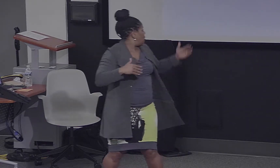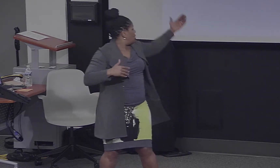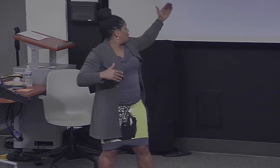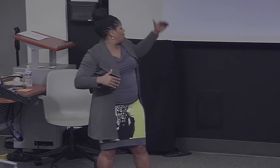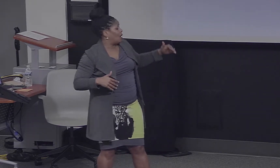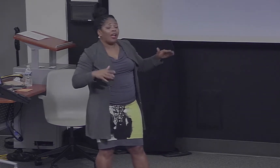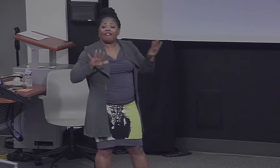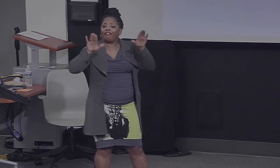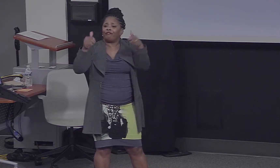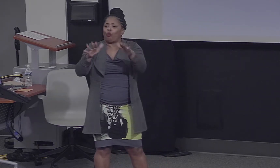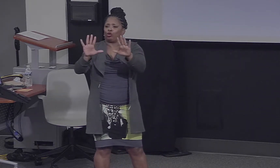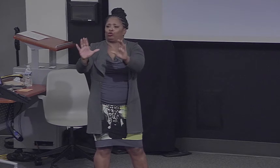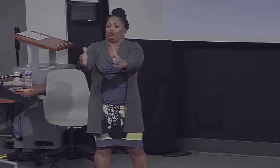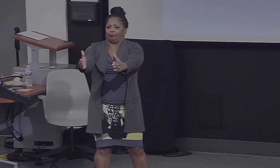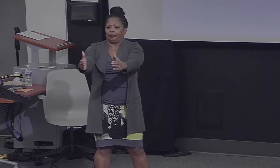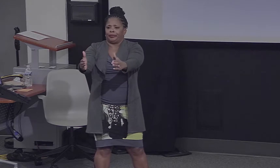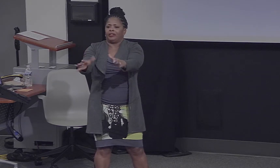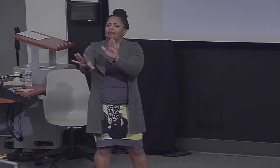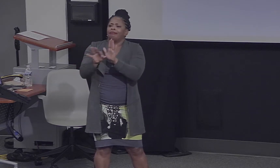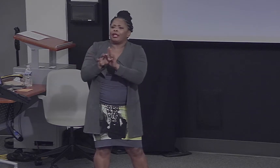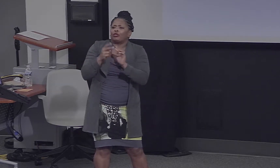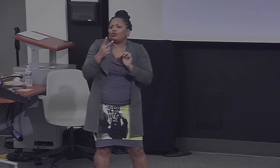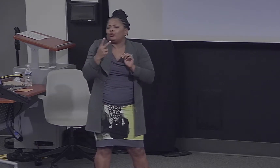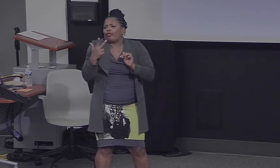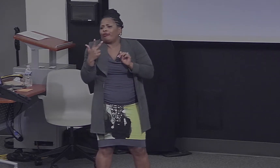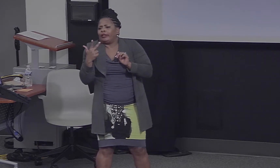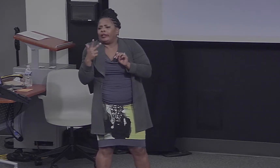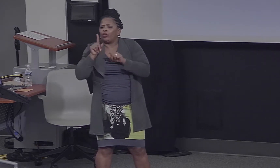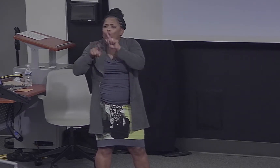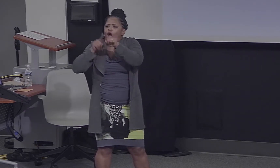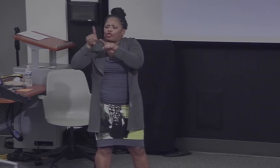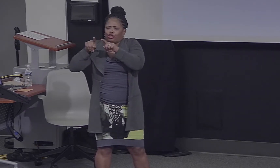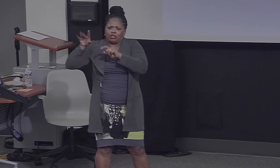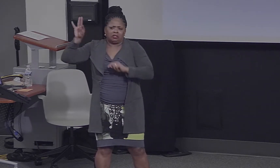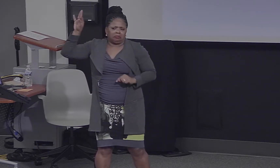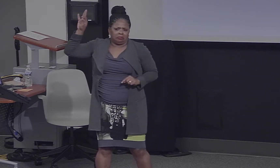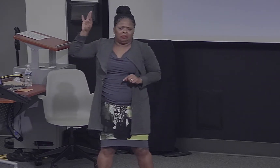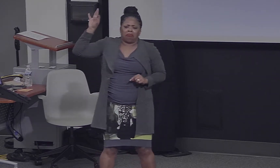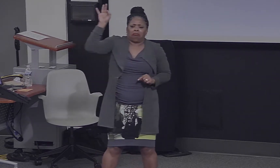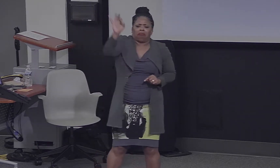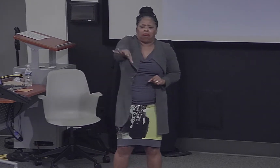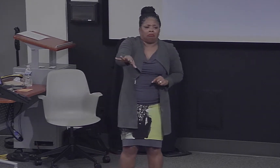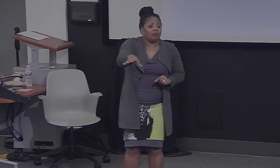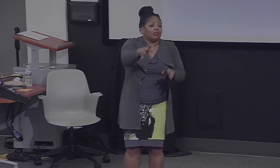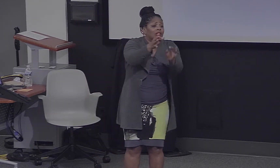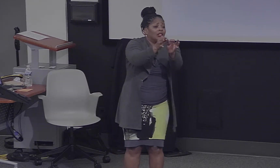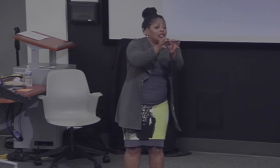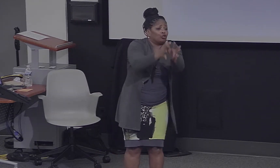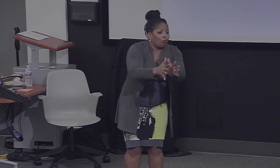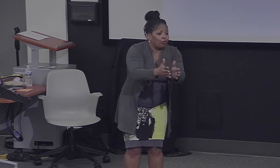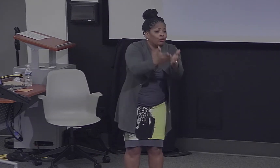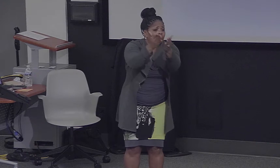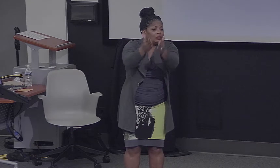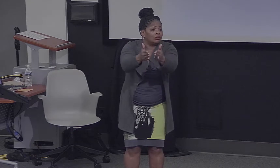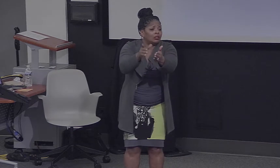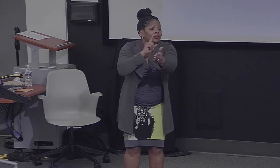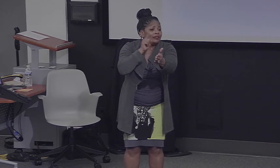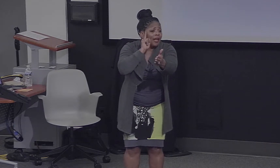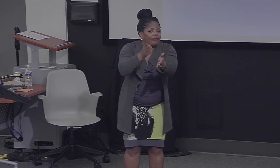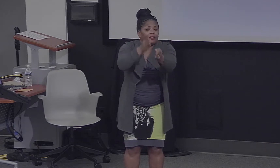observing. And then I actually conducted some focus groups where I had 2 or 3 questions that I would pose to the groups, whether they were groups